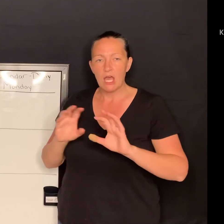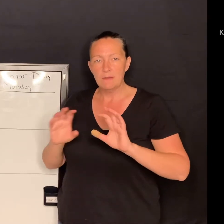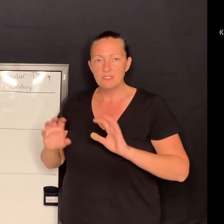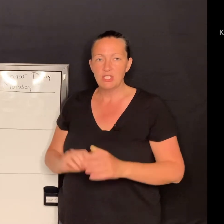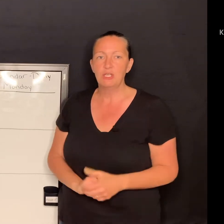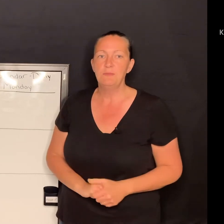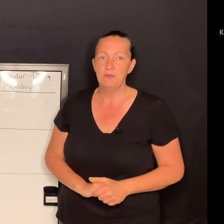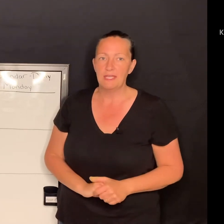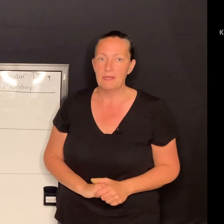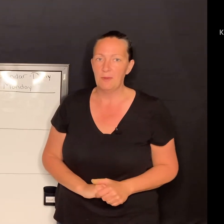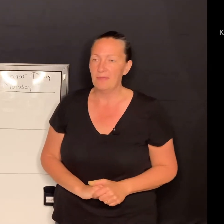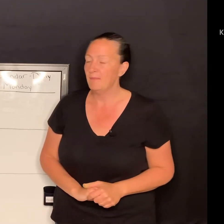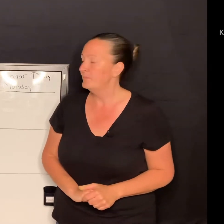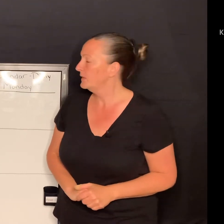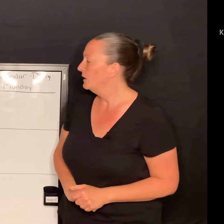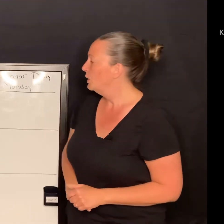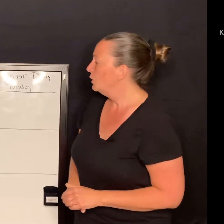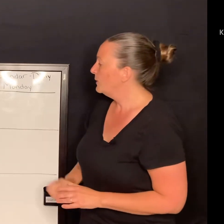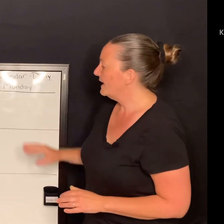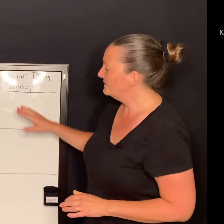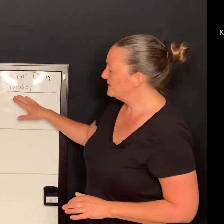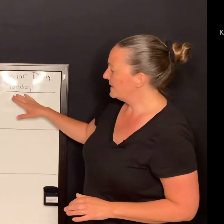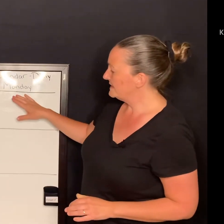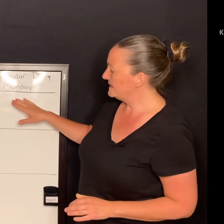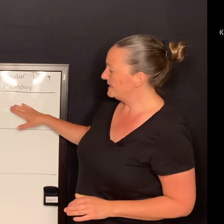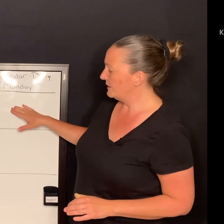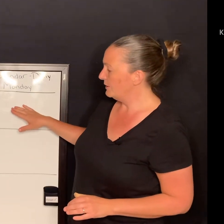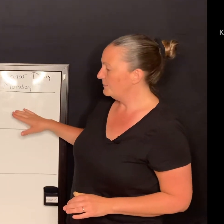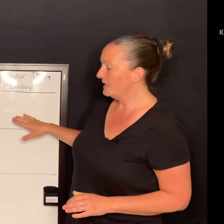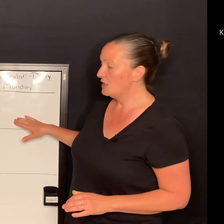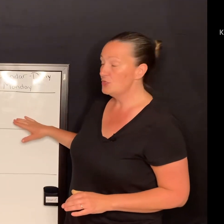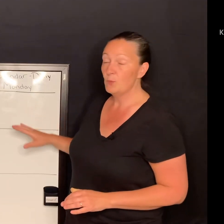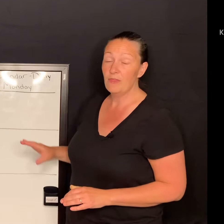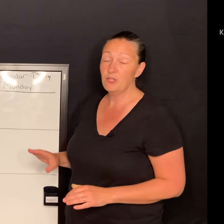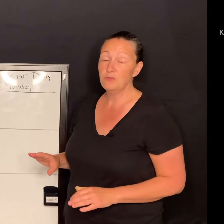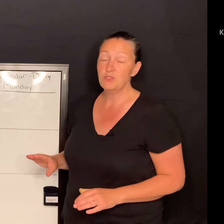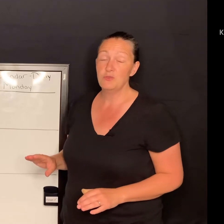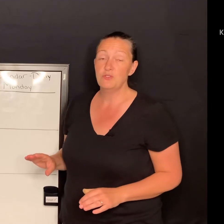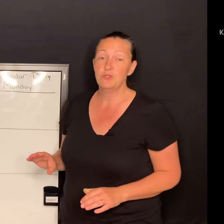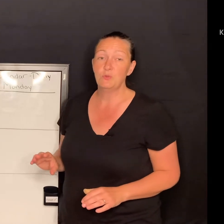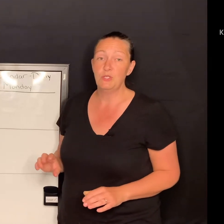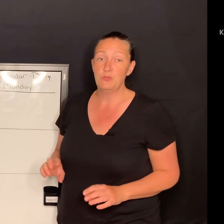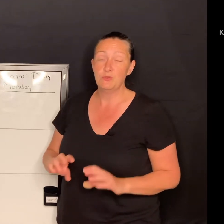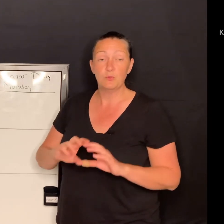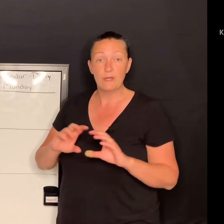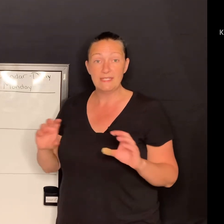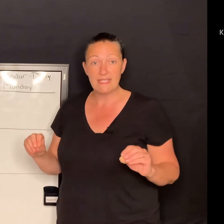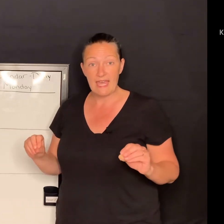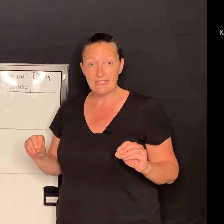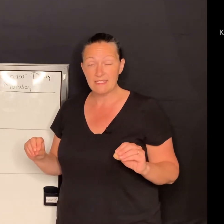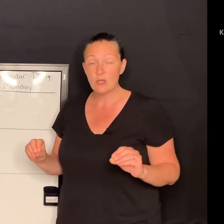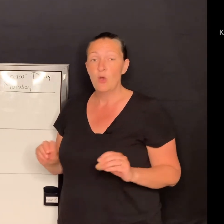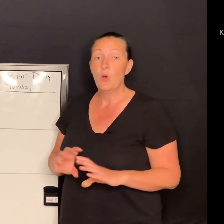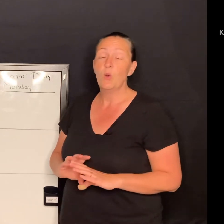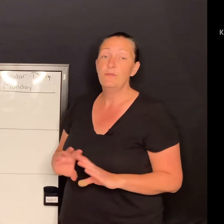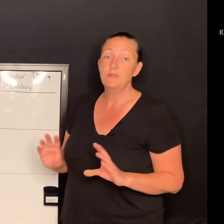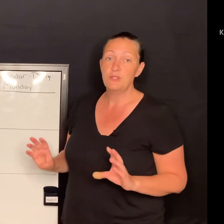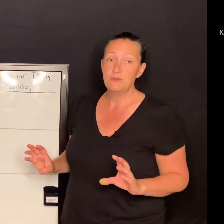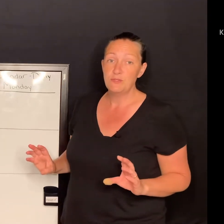to communicate with. We have spaces here because whether you choose to use written text or if you choose to use